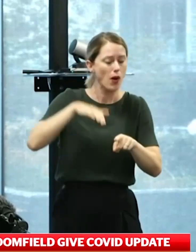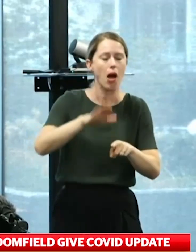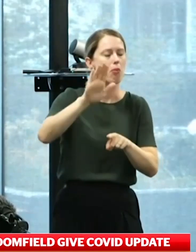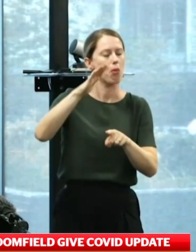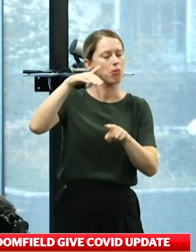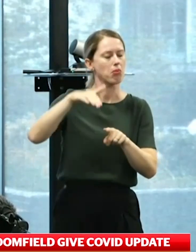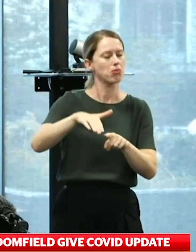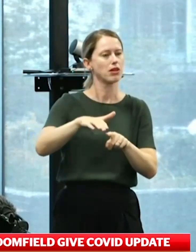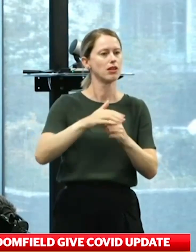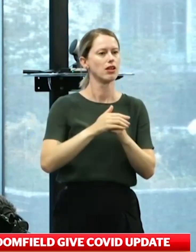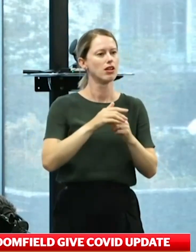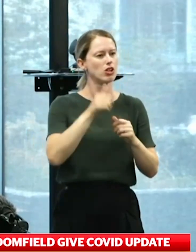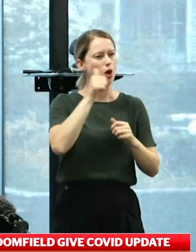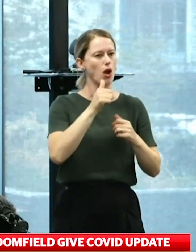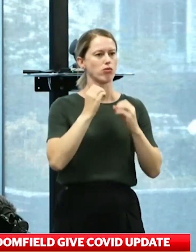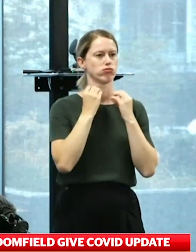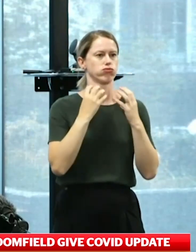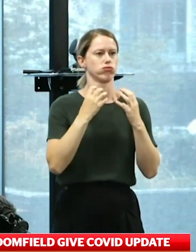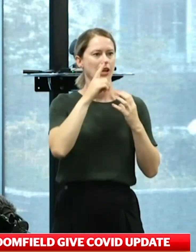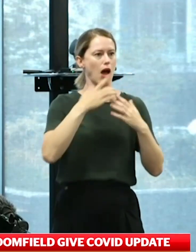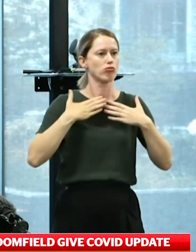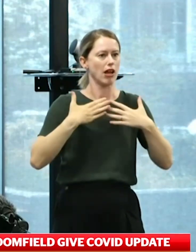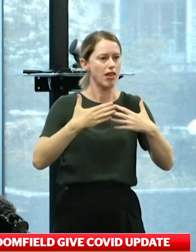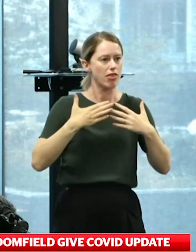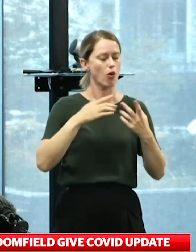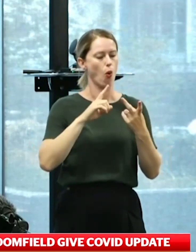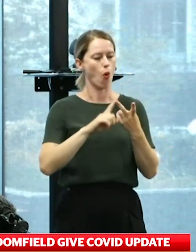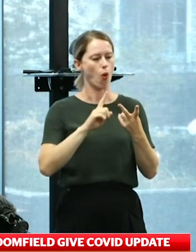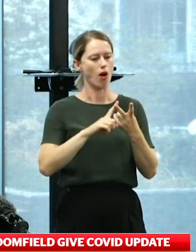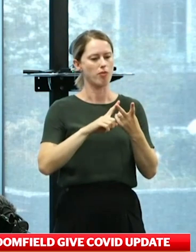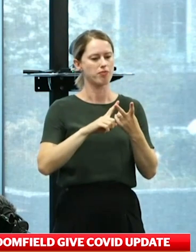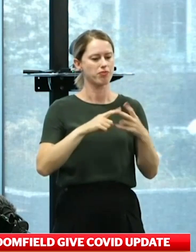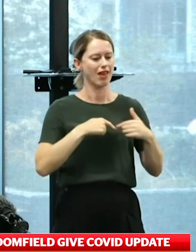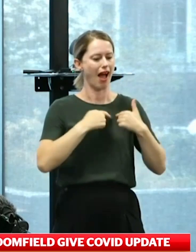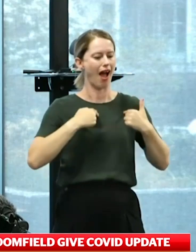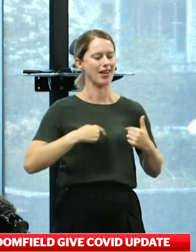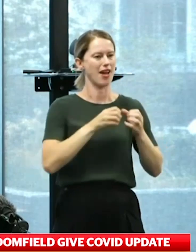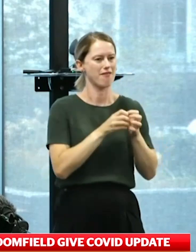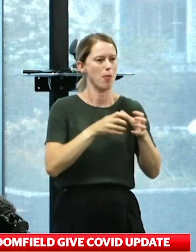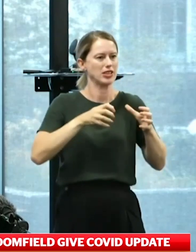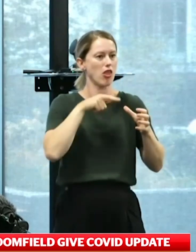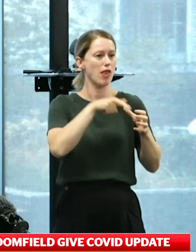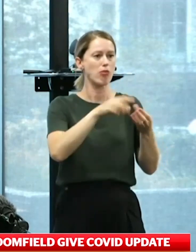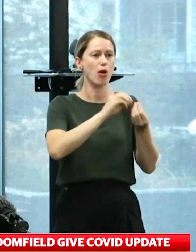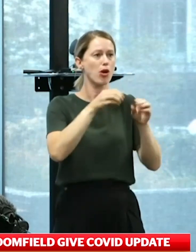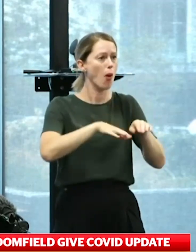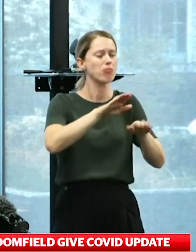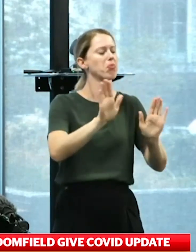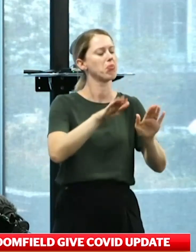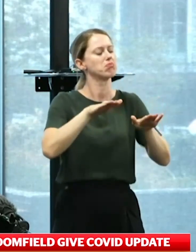and that includes severe allergic reactions like anaphylaxis and, of course, also the inflammation of the heart,